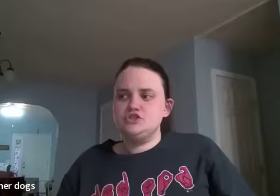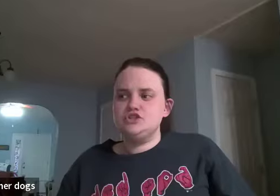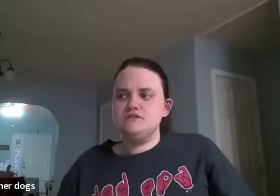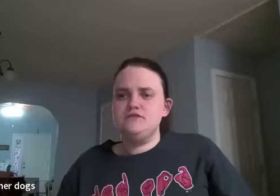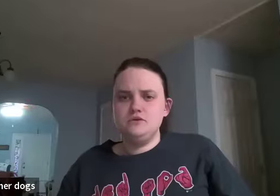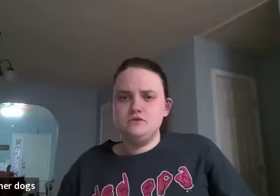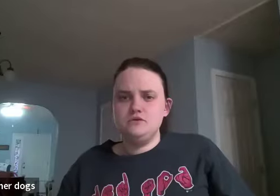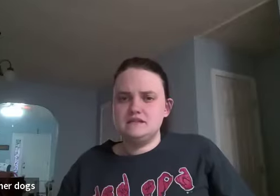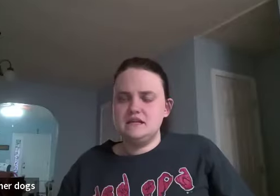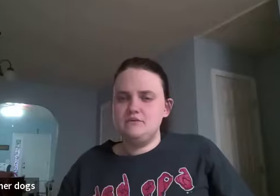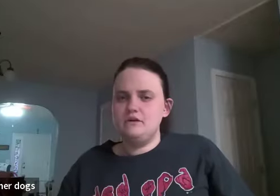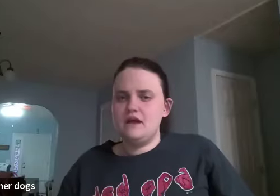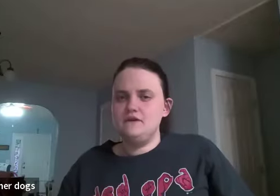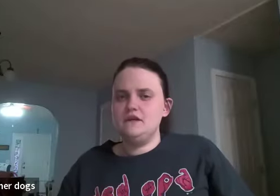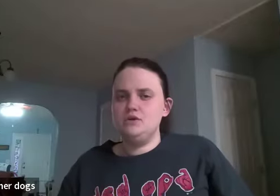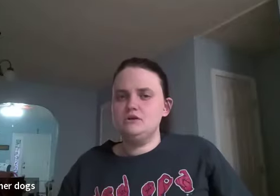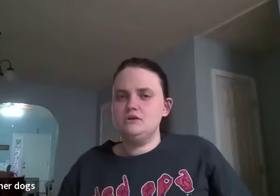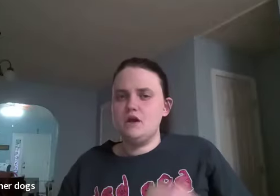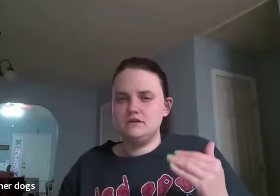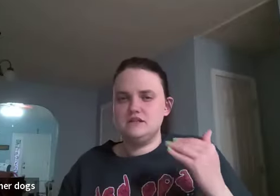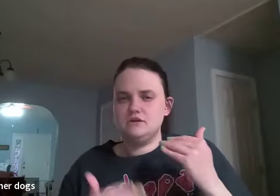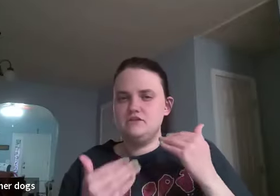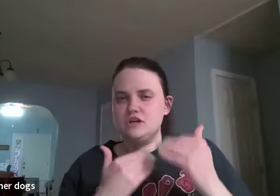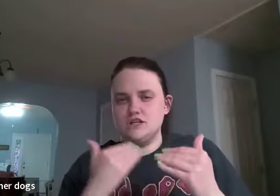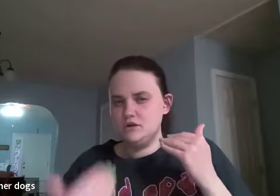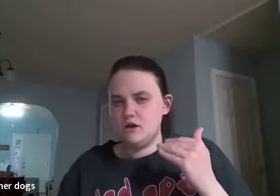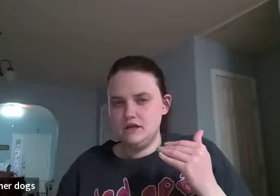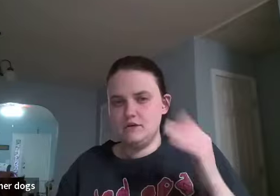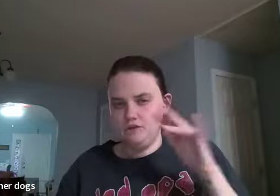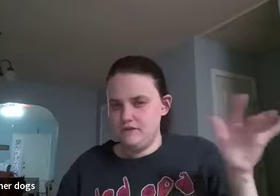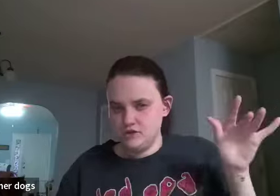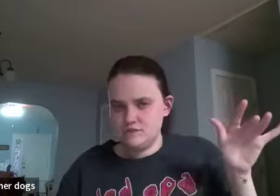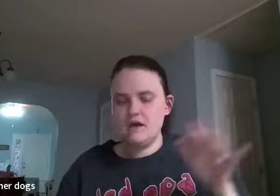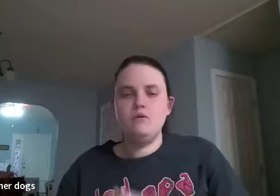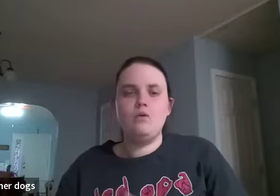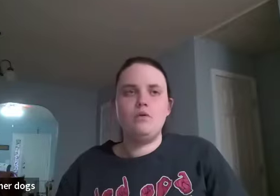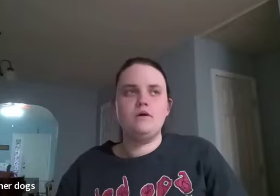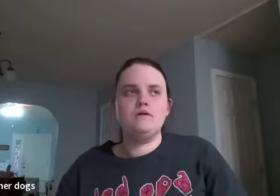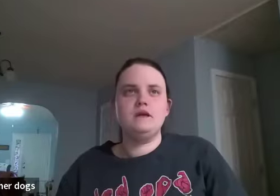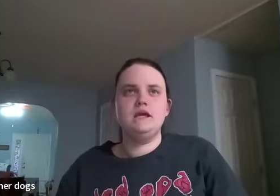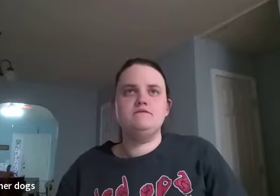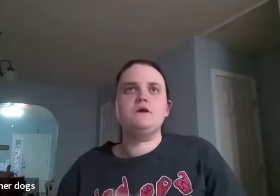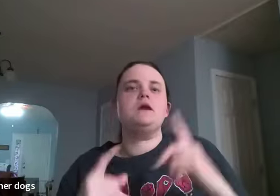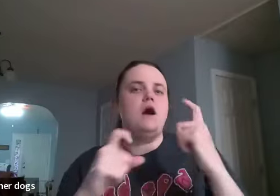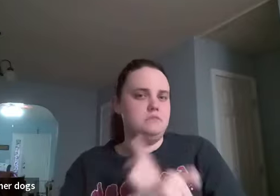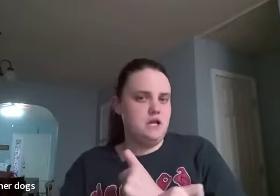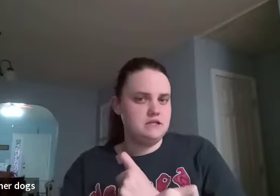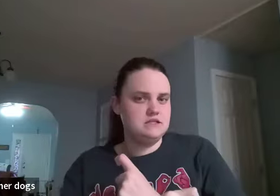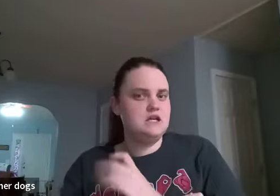There's just a few things, and I feel like you would come across there either signs you wouldn't already know and you'd finger spell, or very complex that you